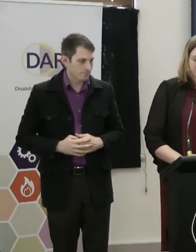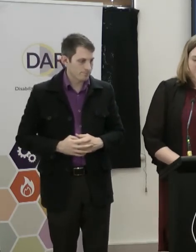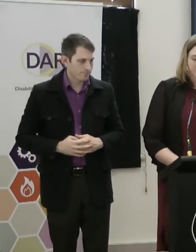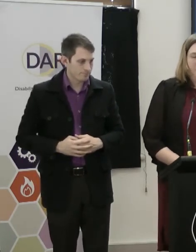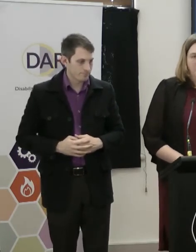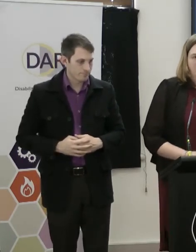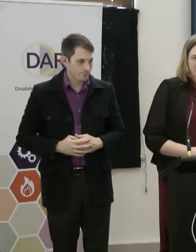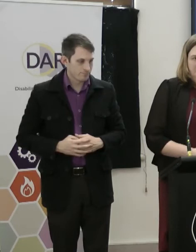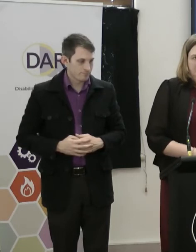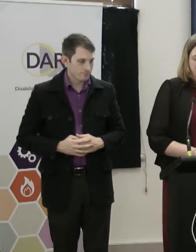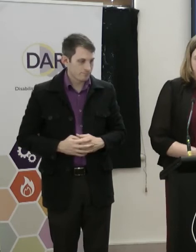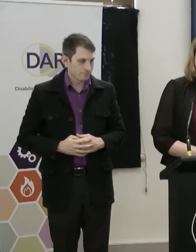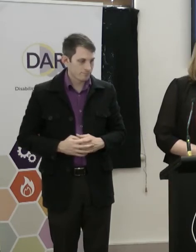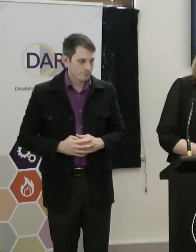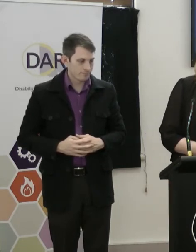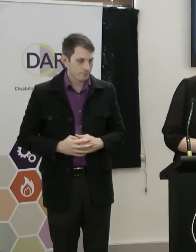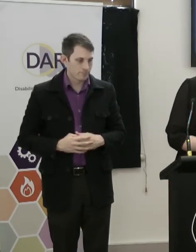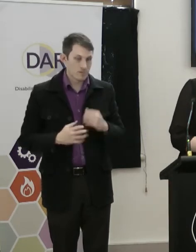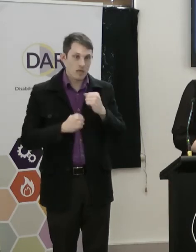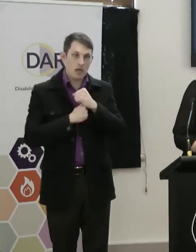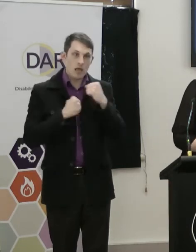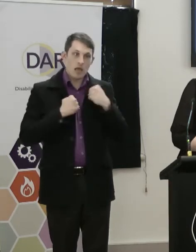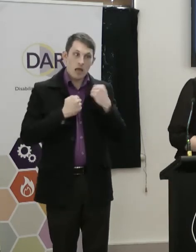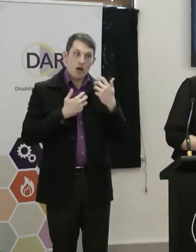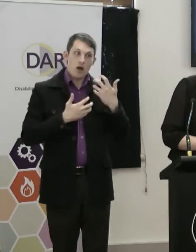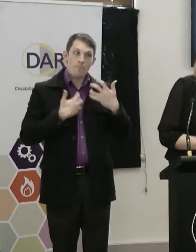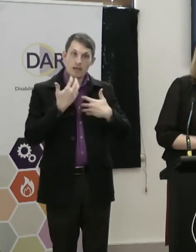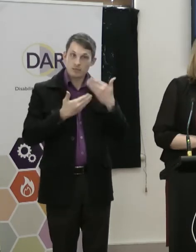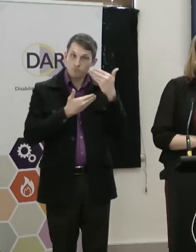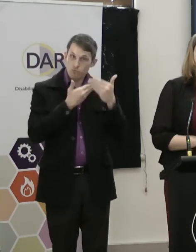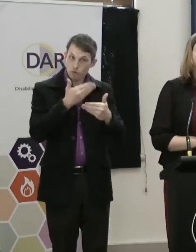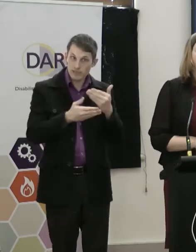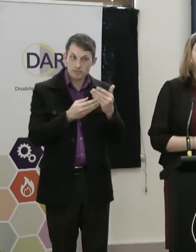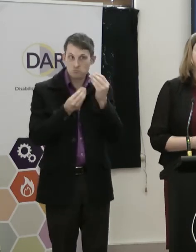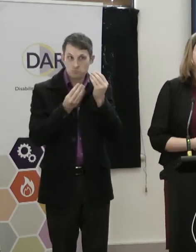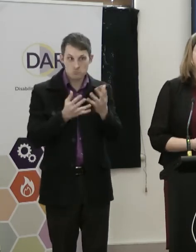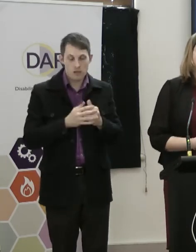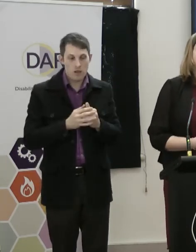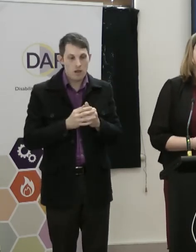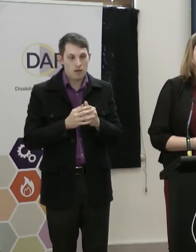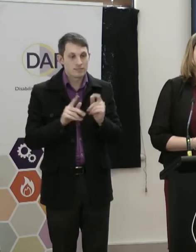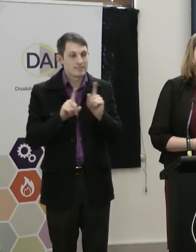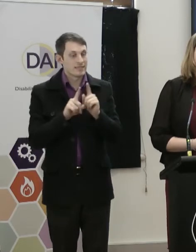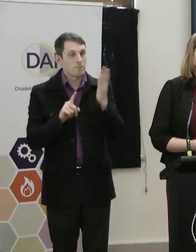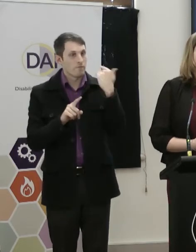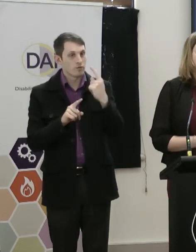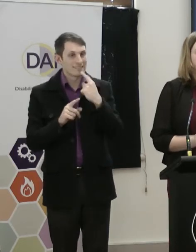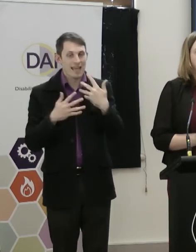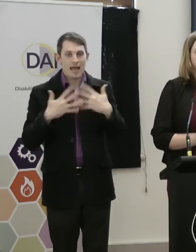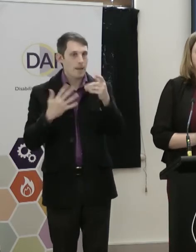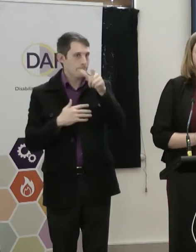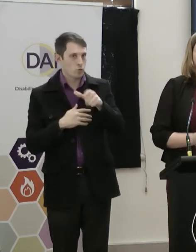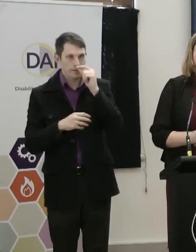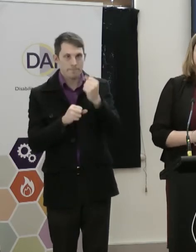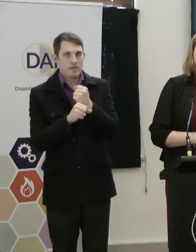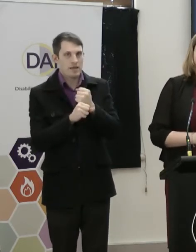So in terms of what our process involves when people come to us, as I said before, complaints can be made by anybody. They can